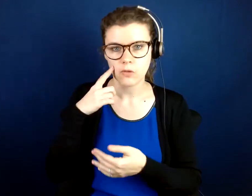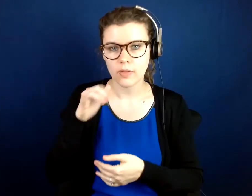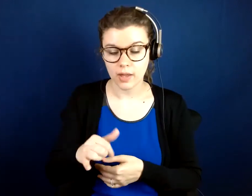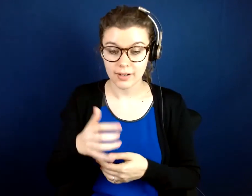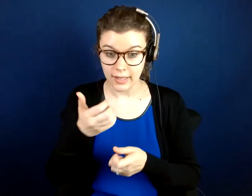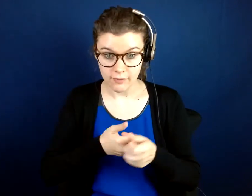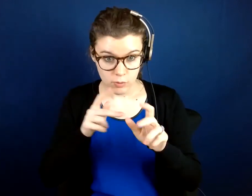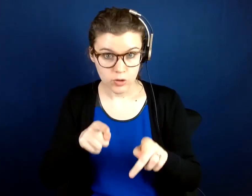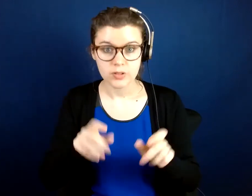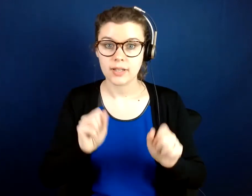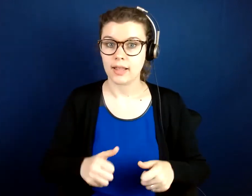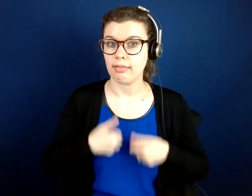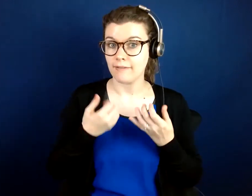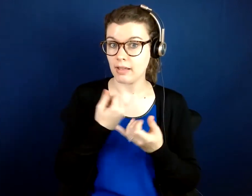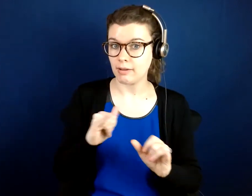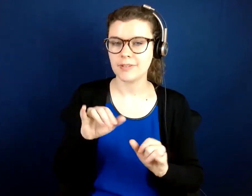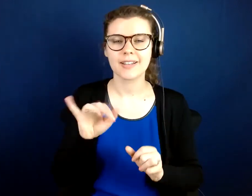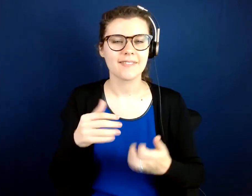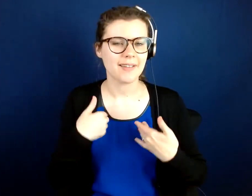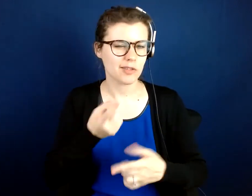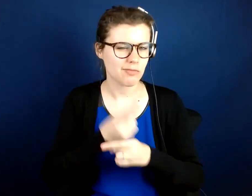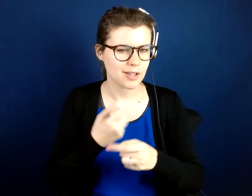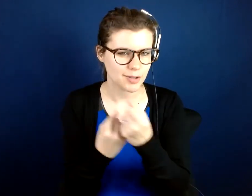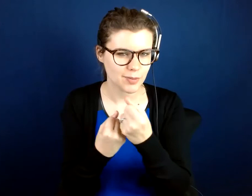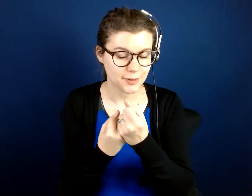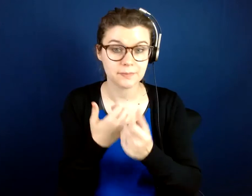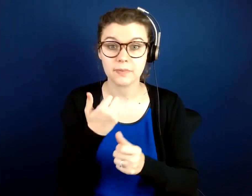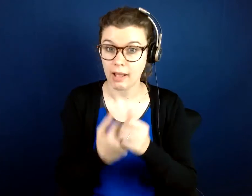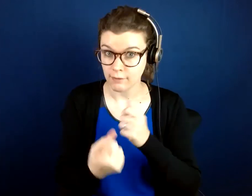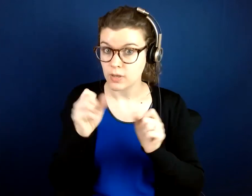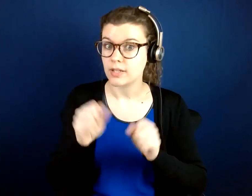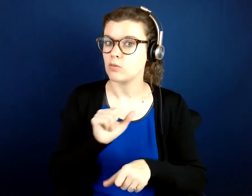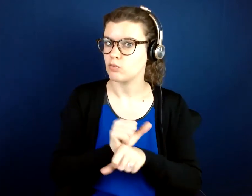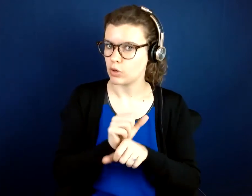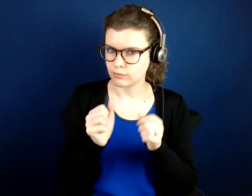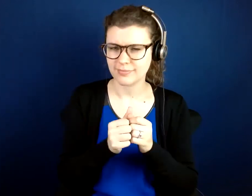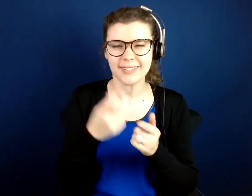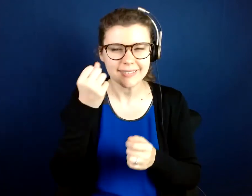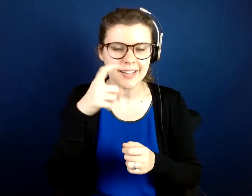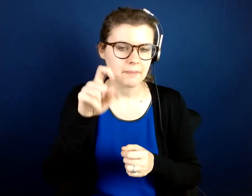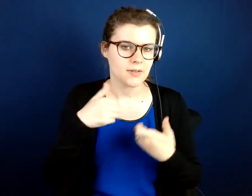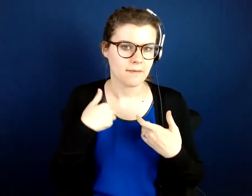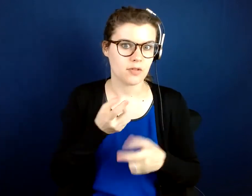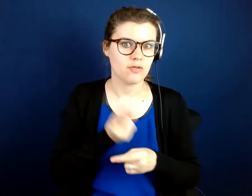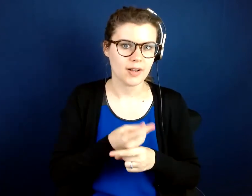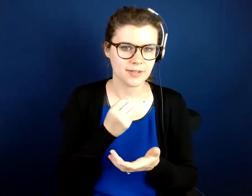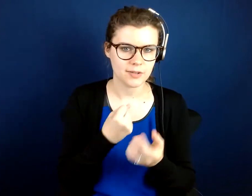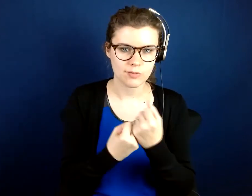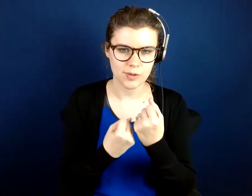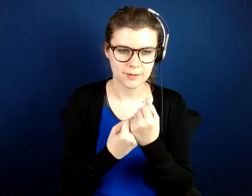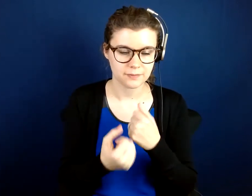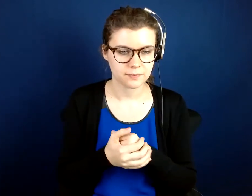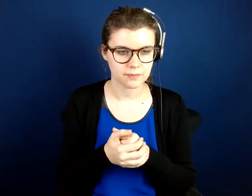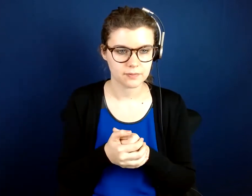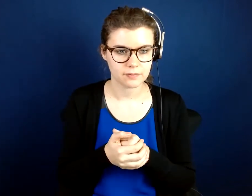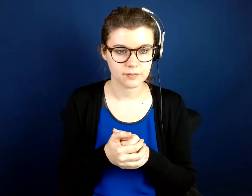live independently with the right supports, and everyone can work with the right supports too. Helping discuss credit issues as it